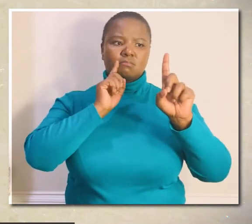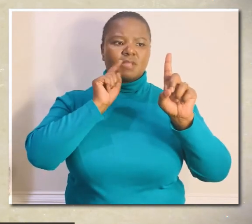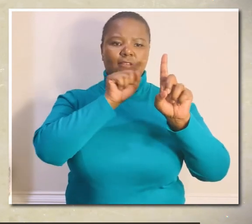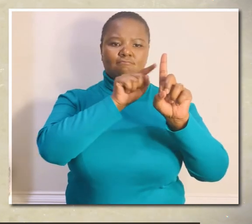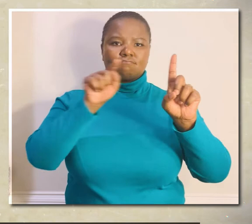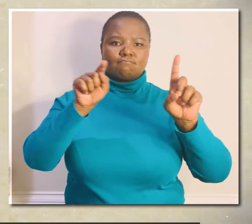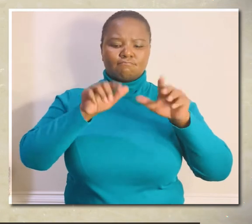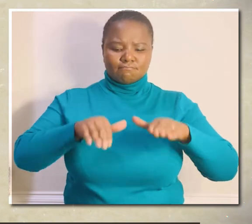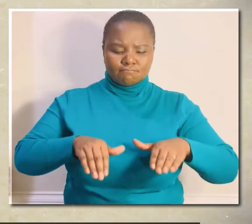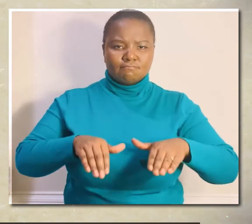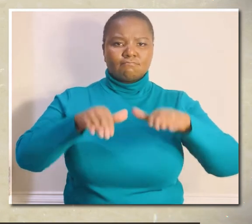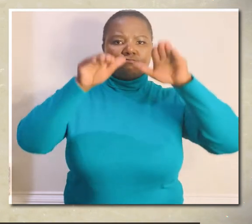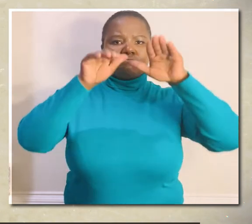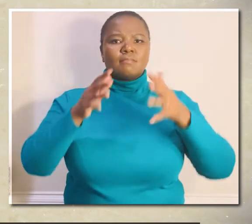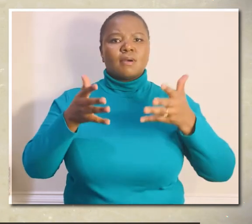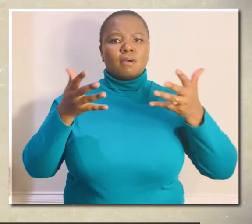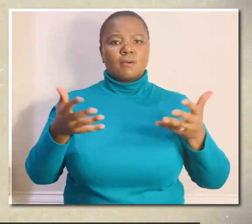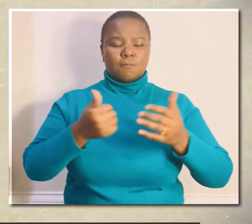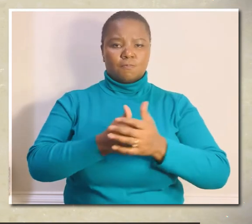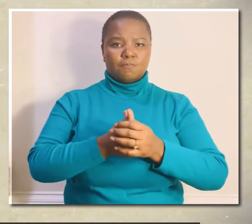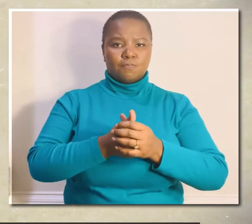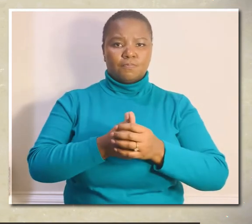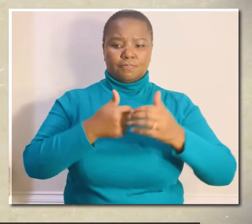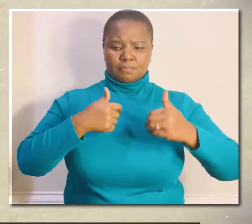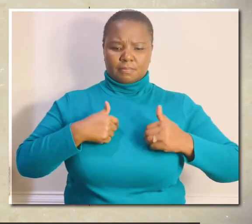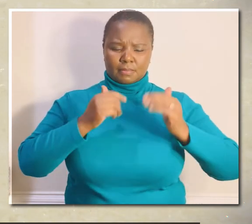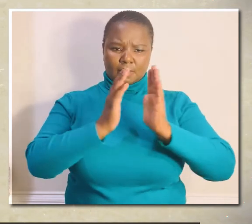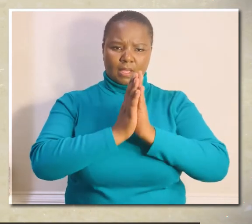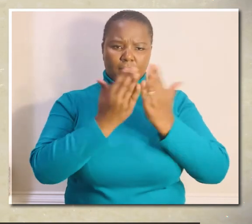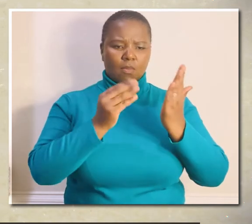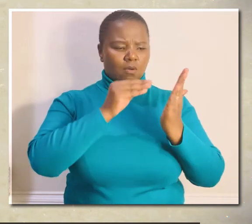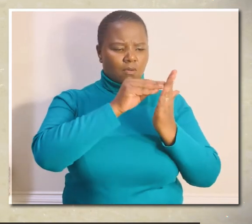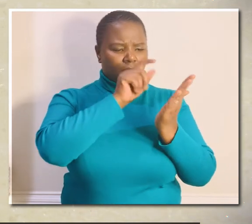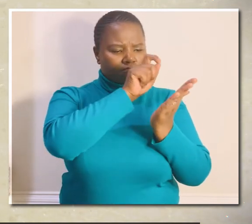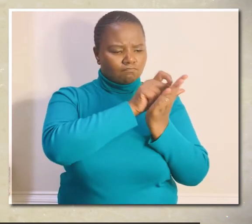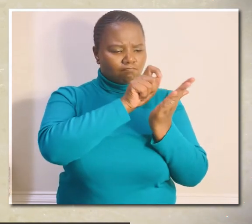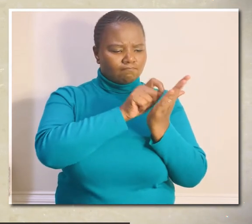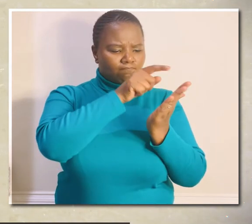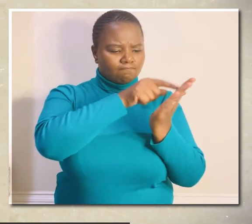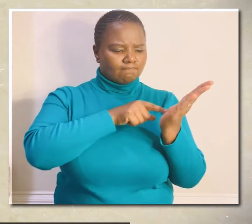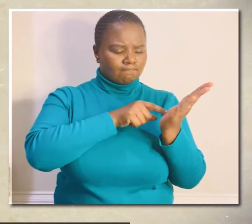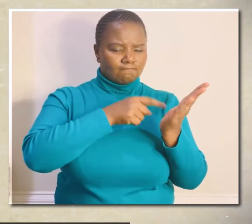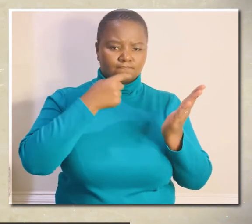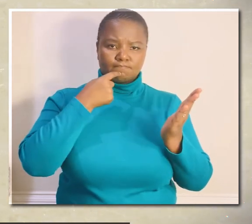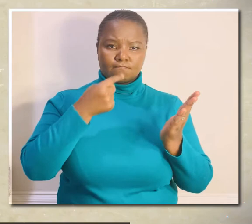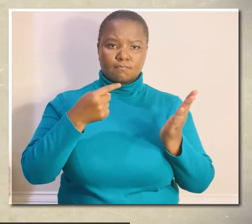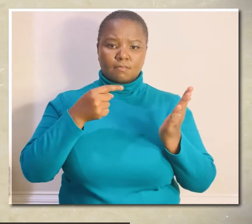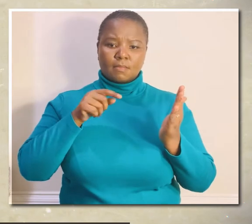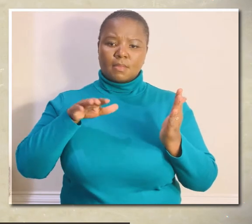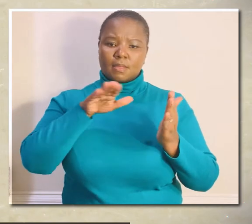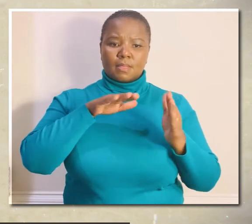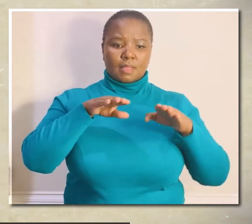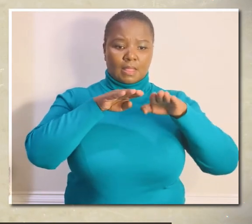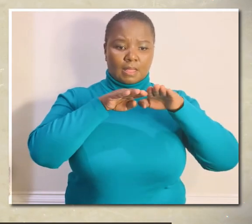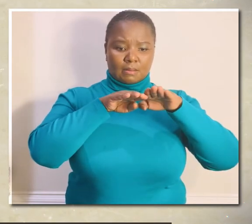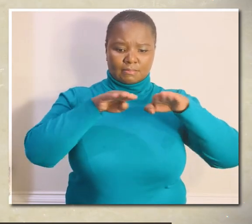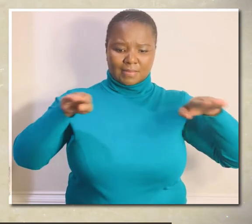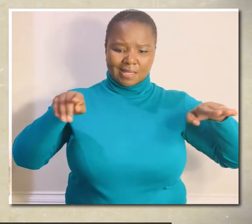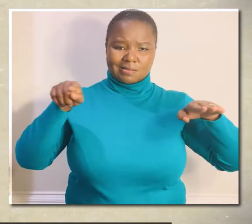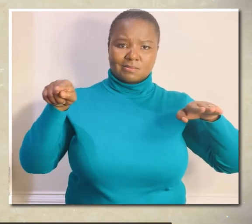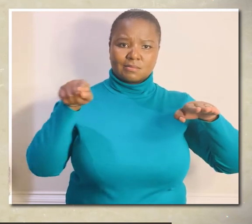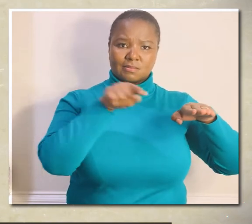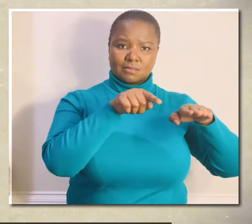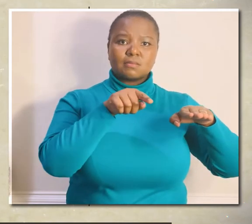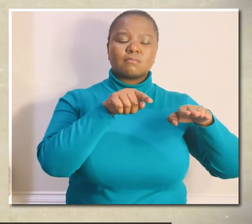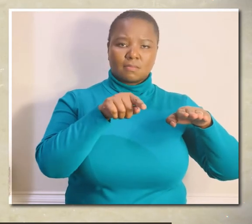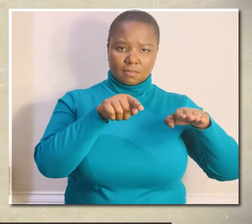were a little skeptical. They said, well, you know, an ethnography is a description of a group of people who share a culture, who